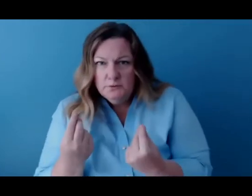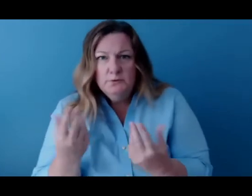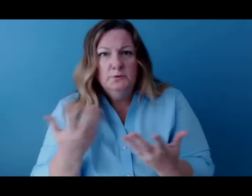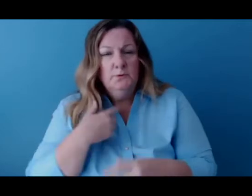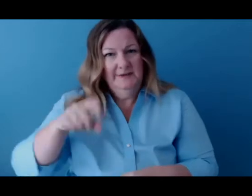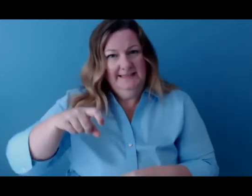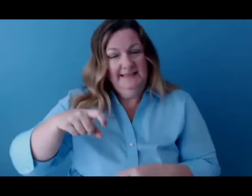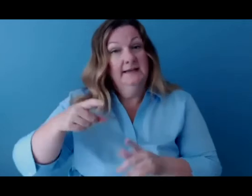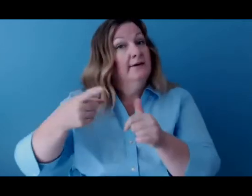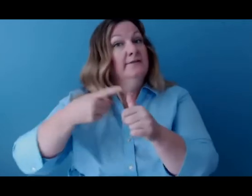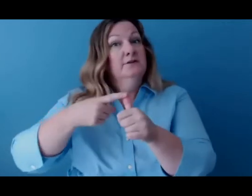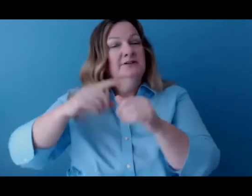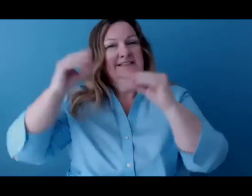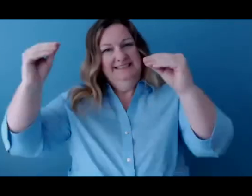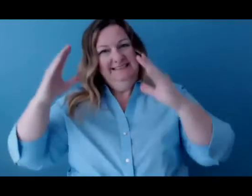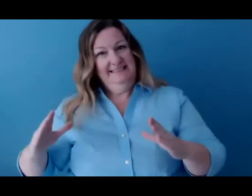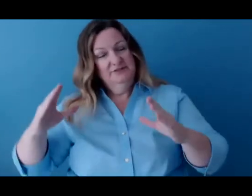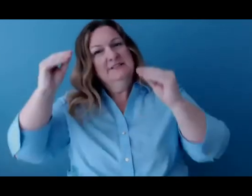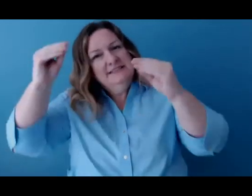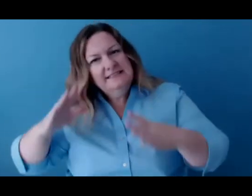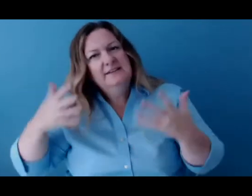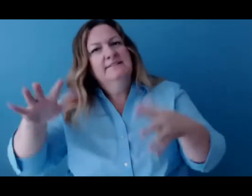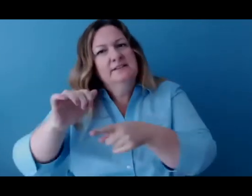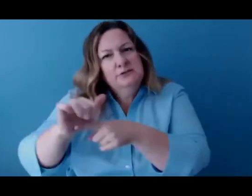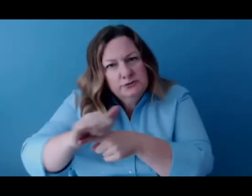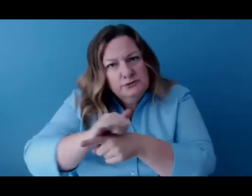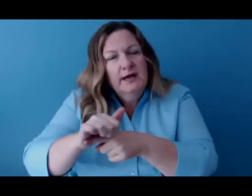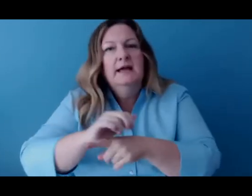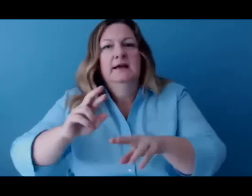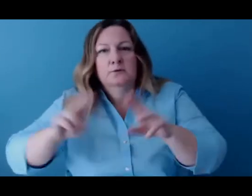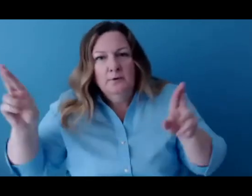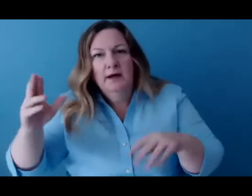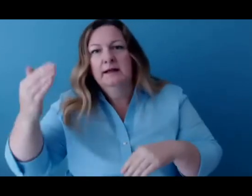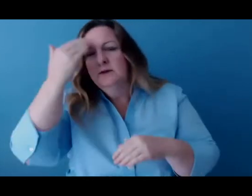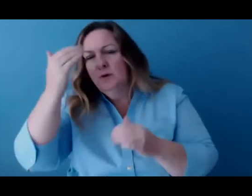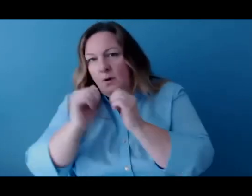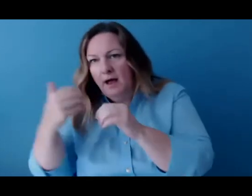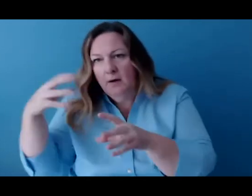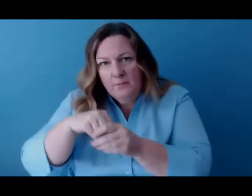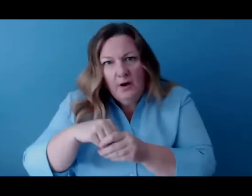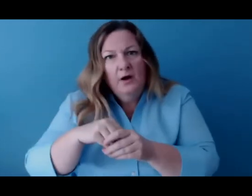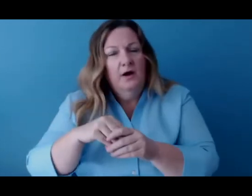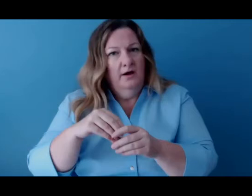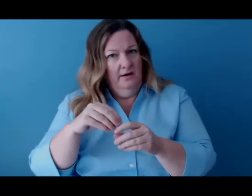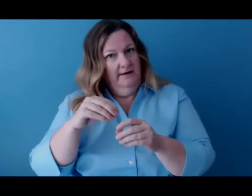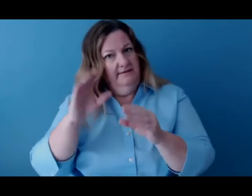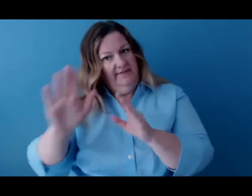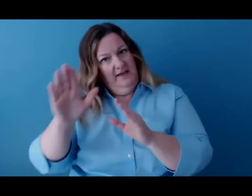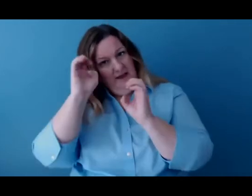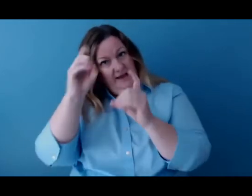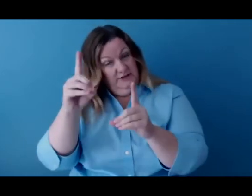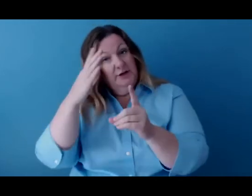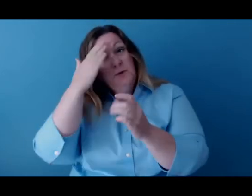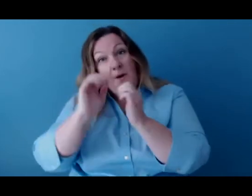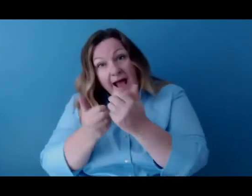teachers that are equipped and trained in order to be able to do this and take part in this type of education. And